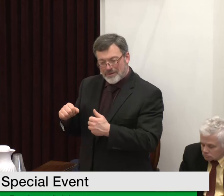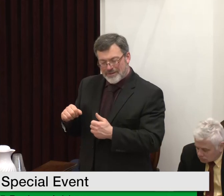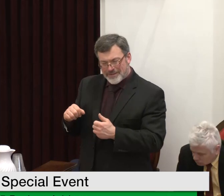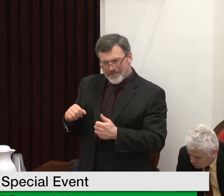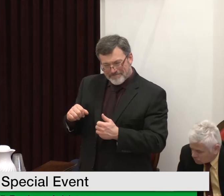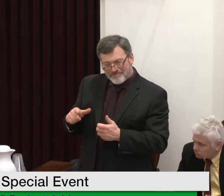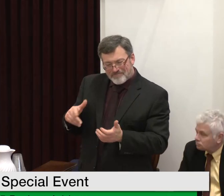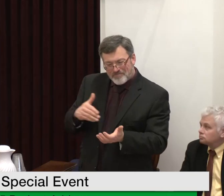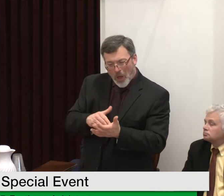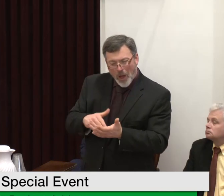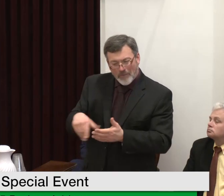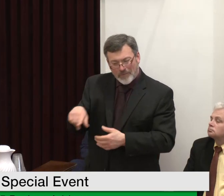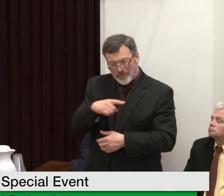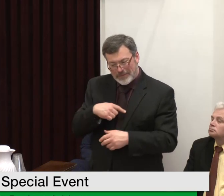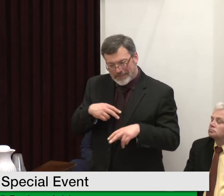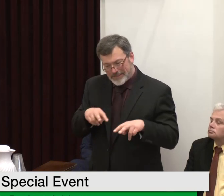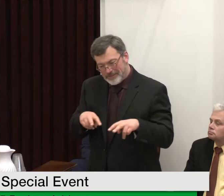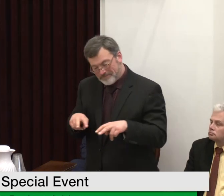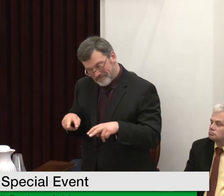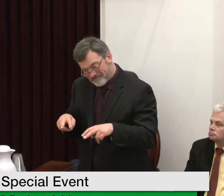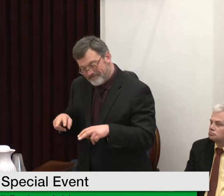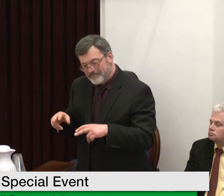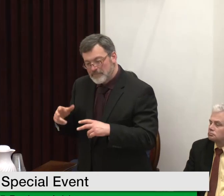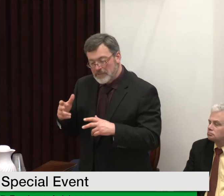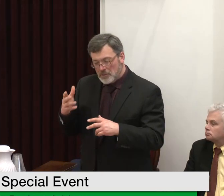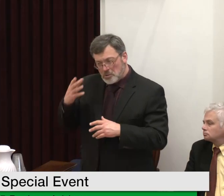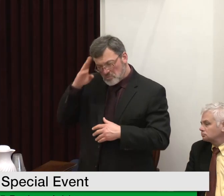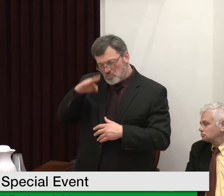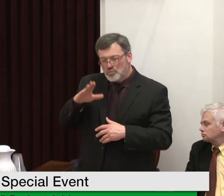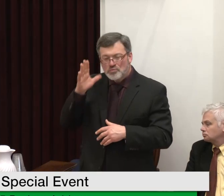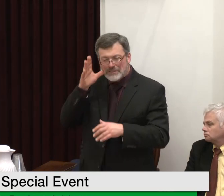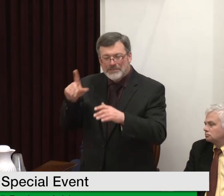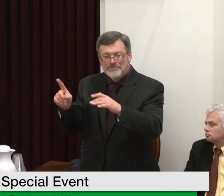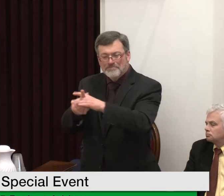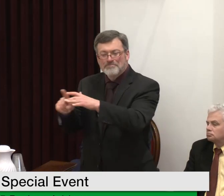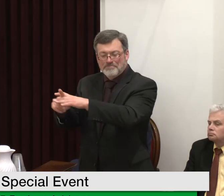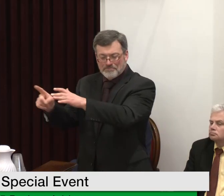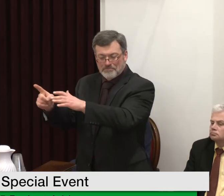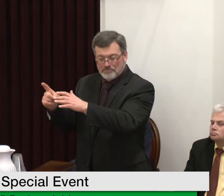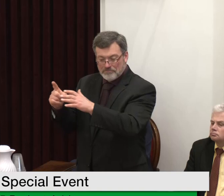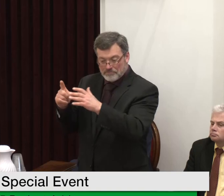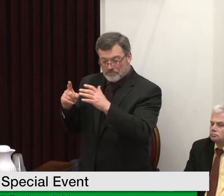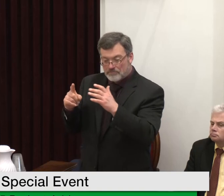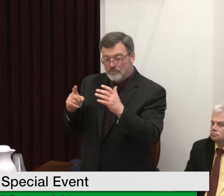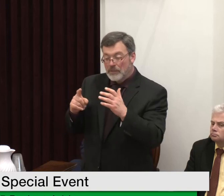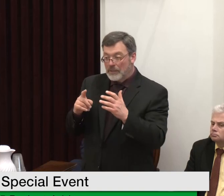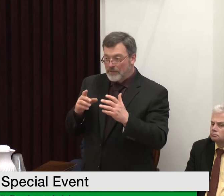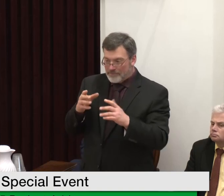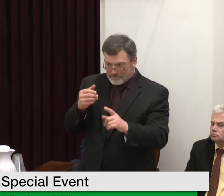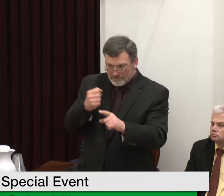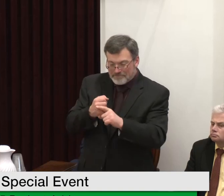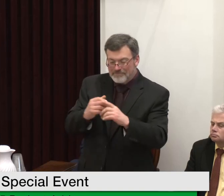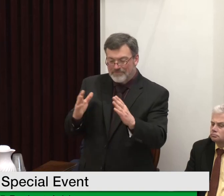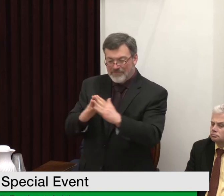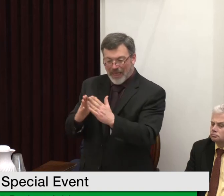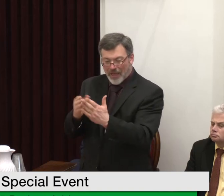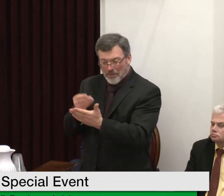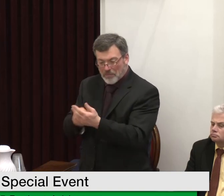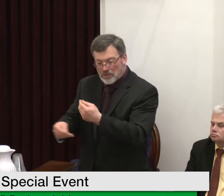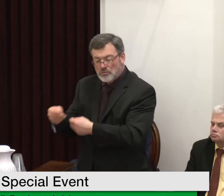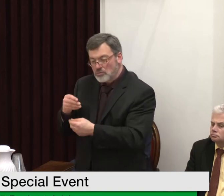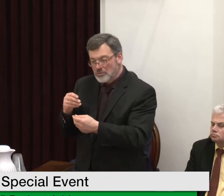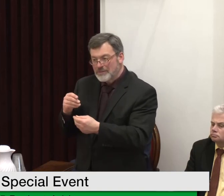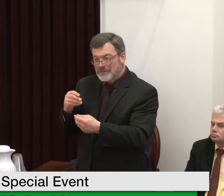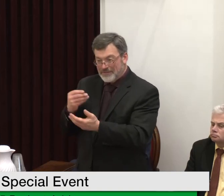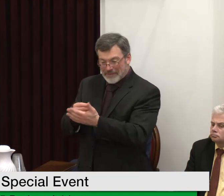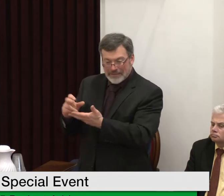negative impact bios can have including on Municipal budgets and the Ed fund so I propos a